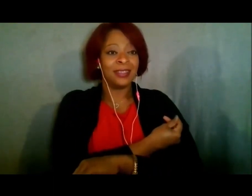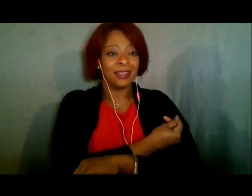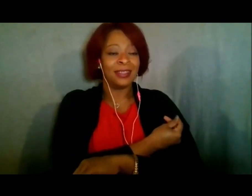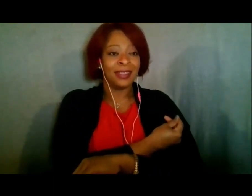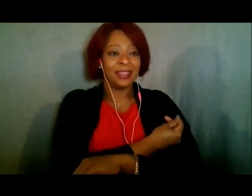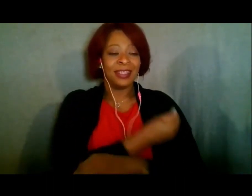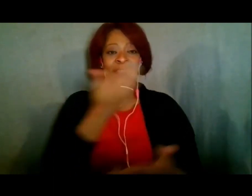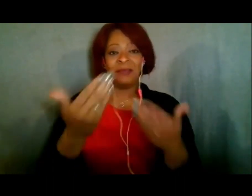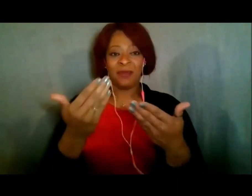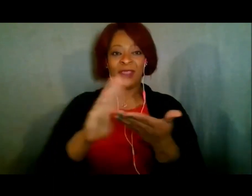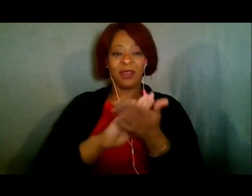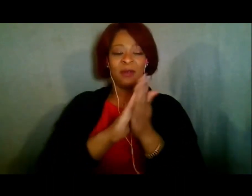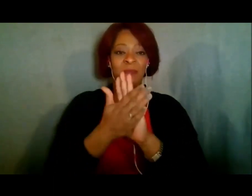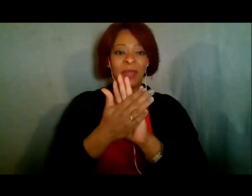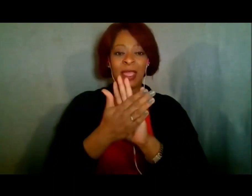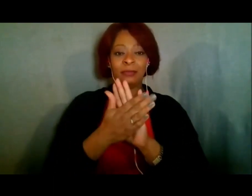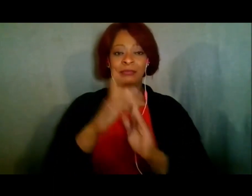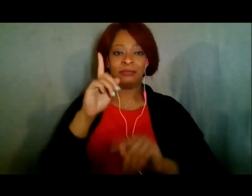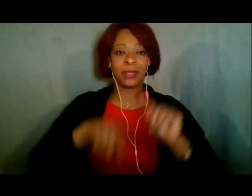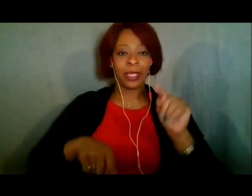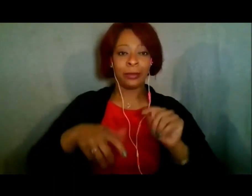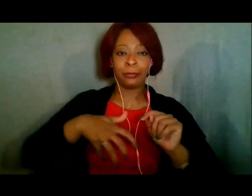that you might become sterile.